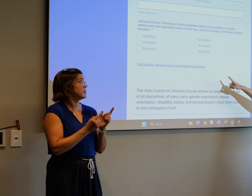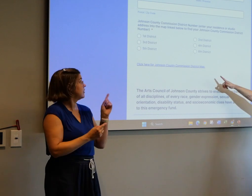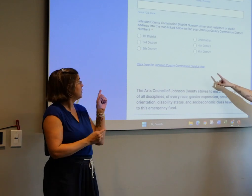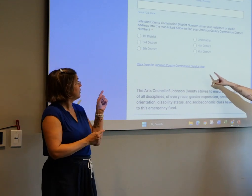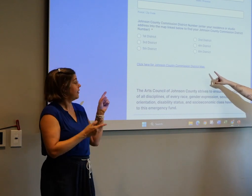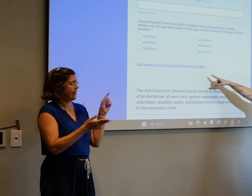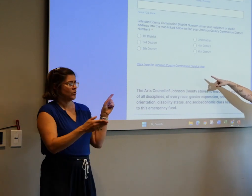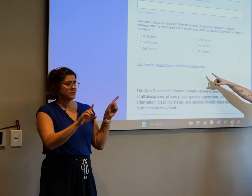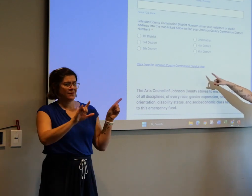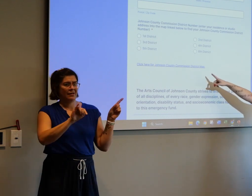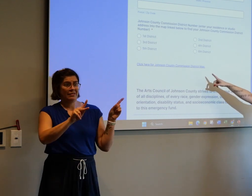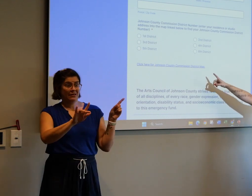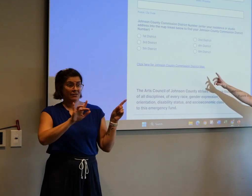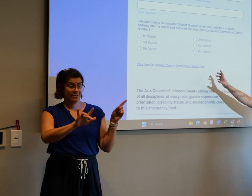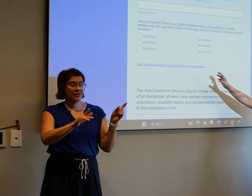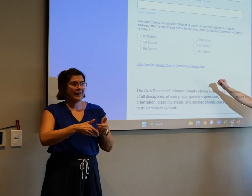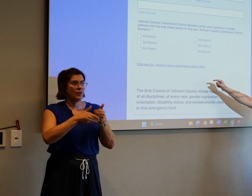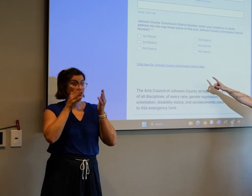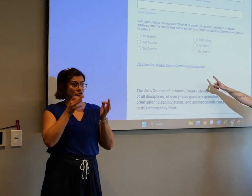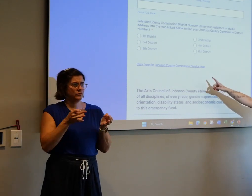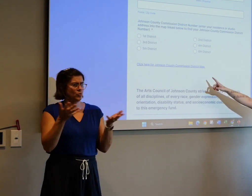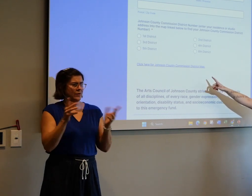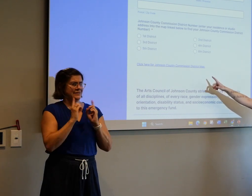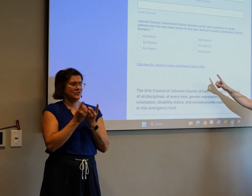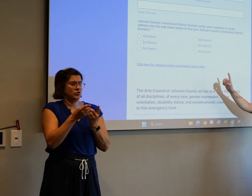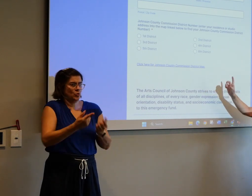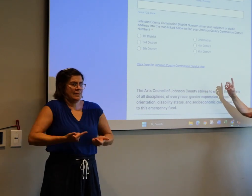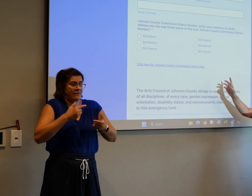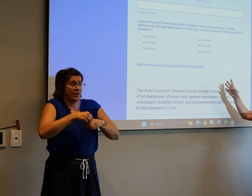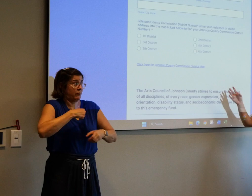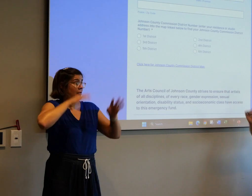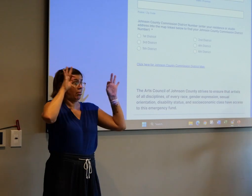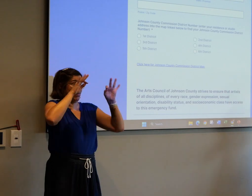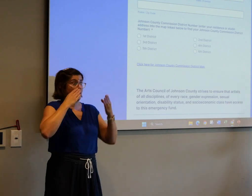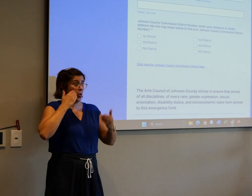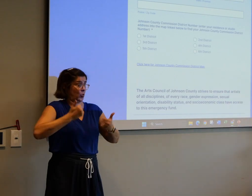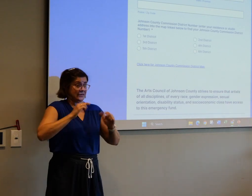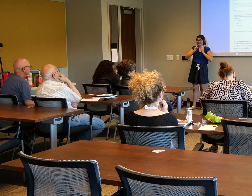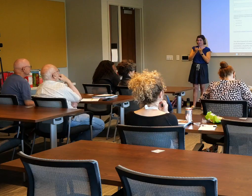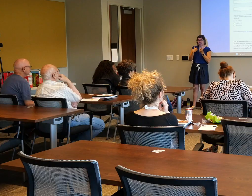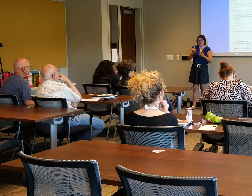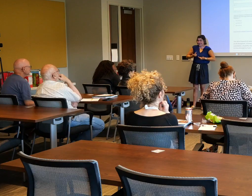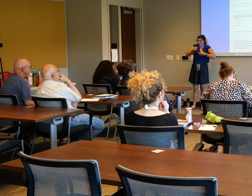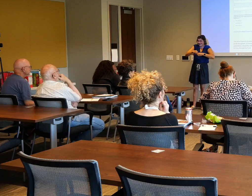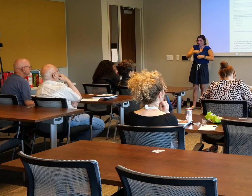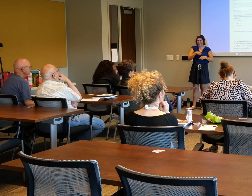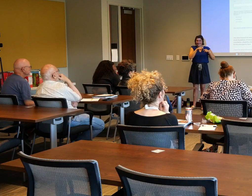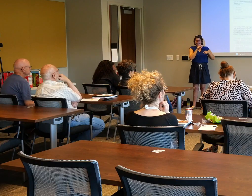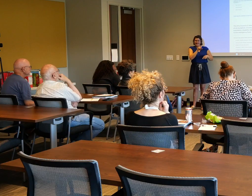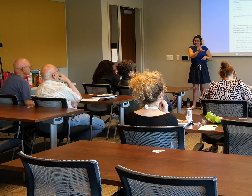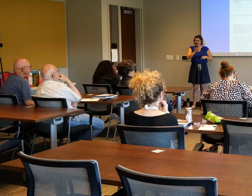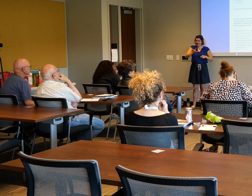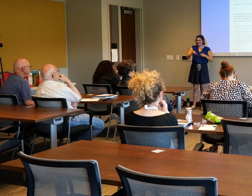link here to determine what district you're in. I have no idea what district I live in, so I would definitely rely on this tool.